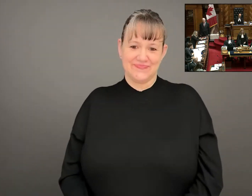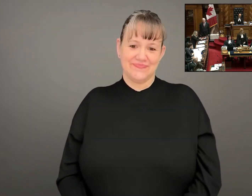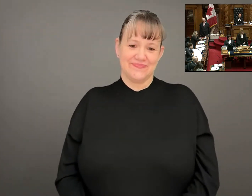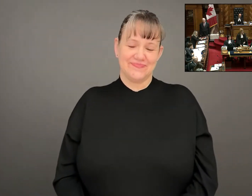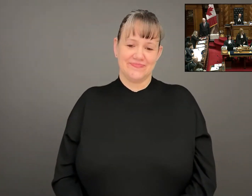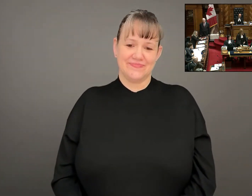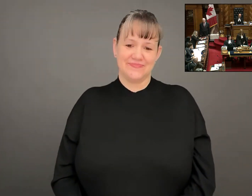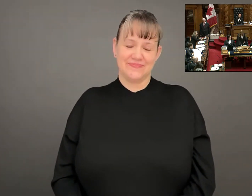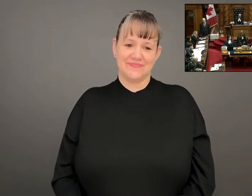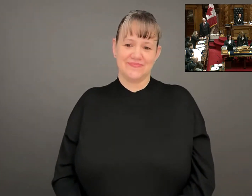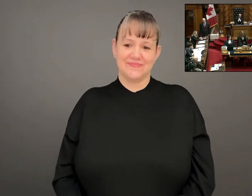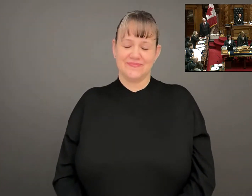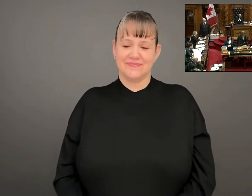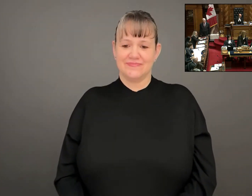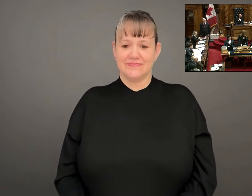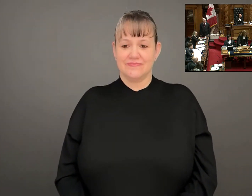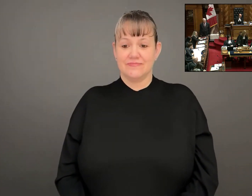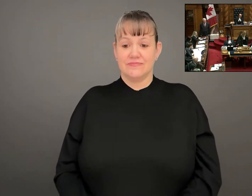Introduction of bills.